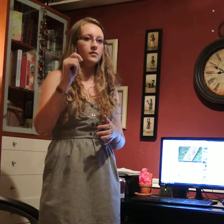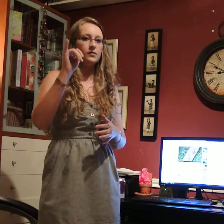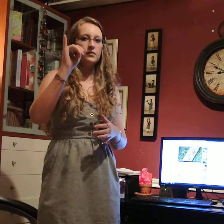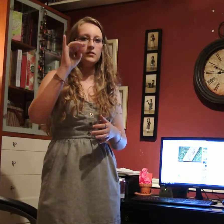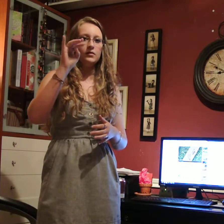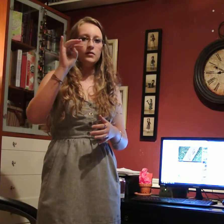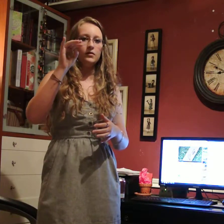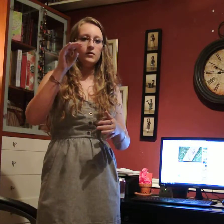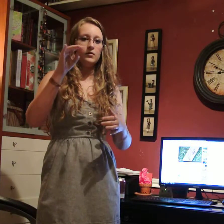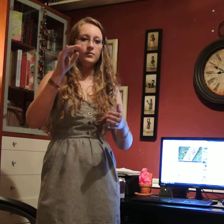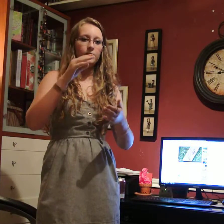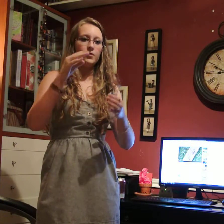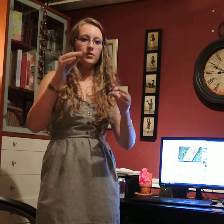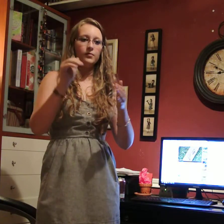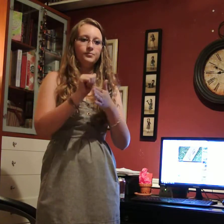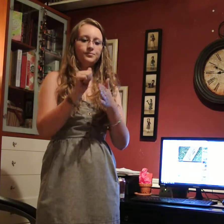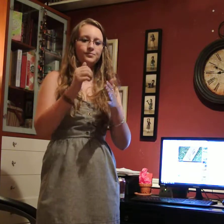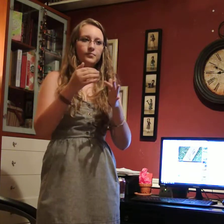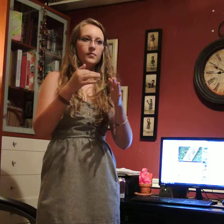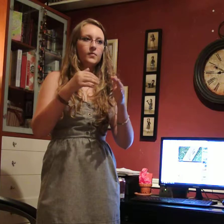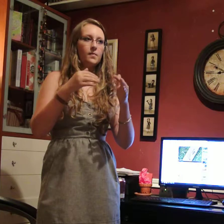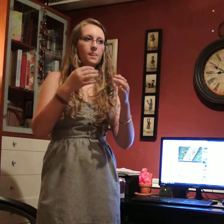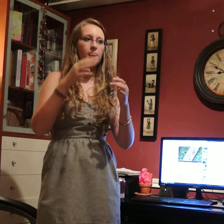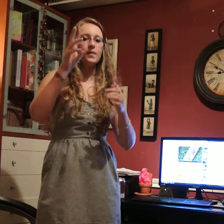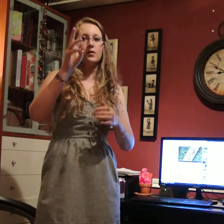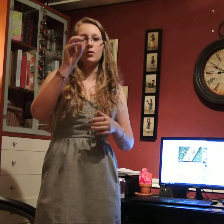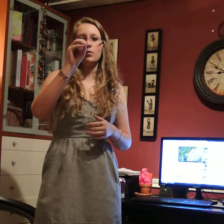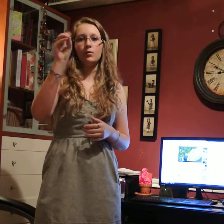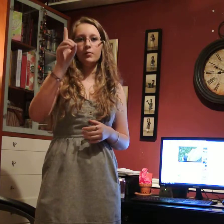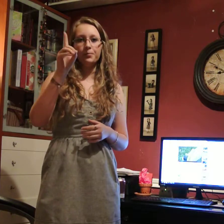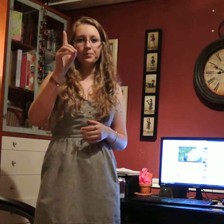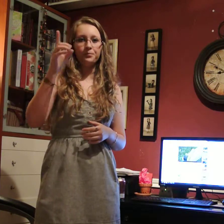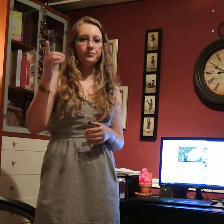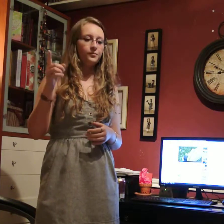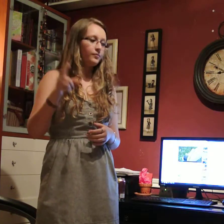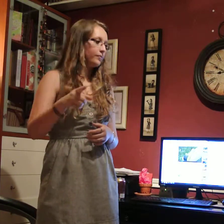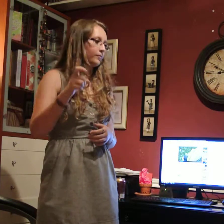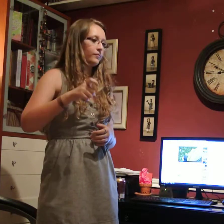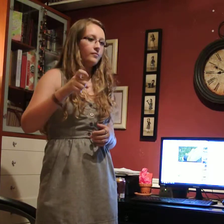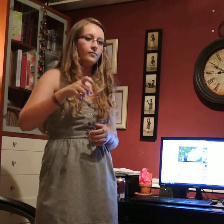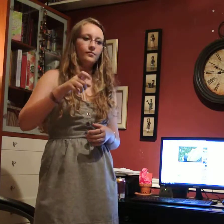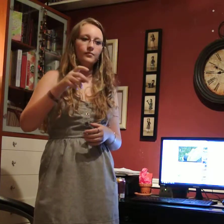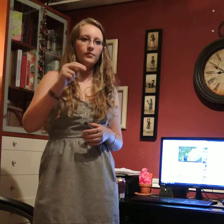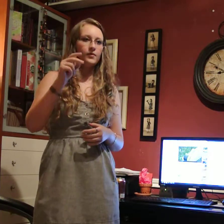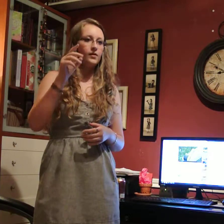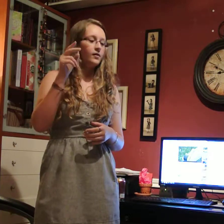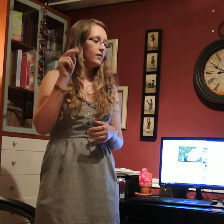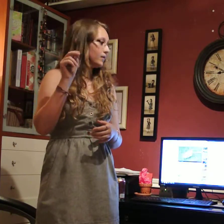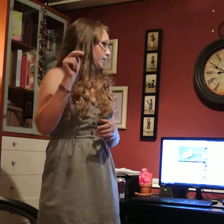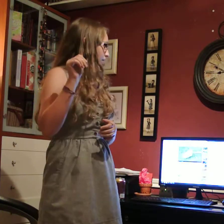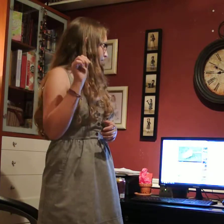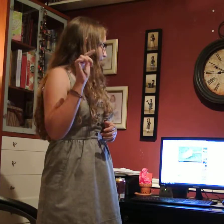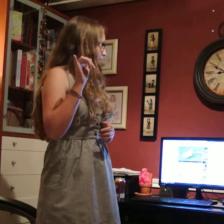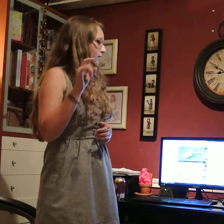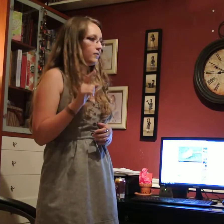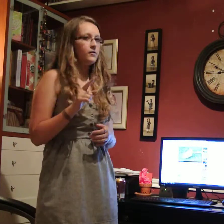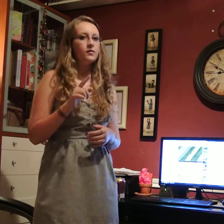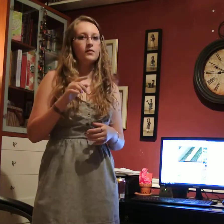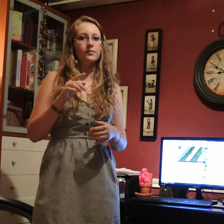coach screws, decking screws and nails. The tools you'll need are a tape measure, a shovel, a spirit